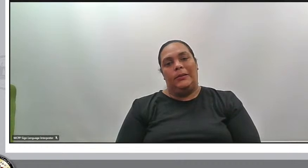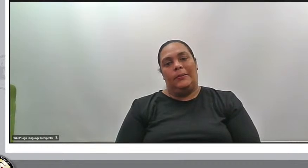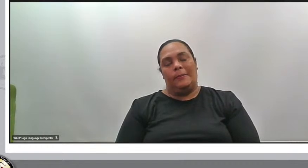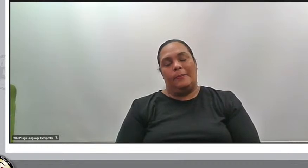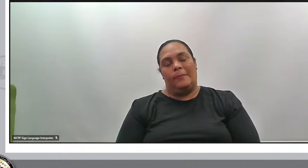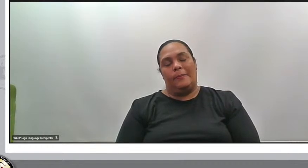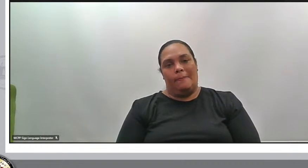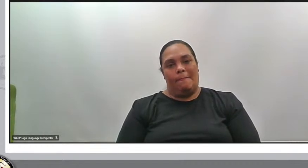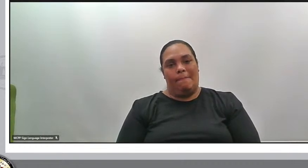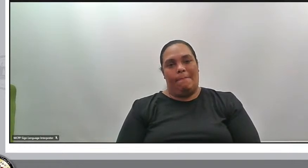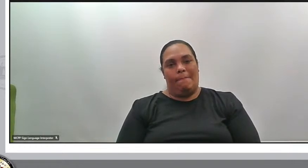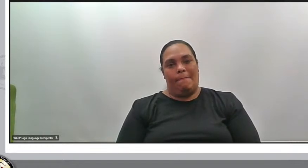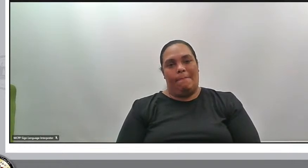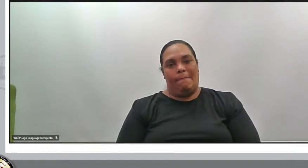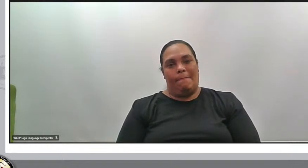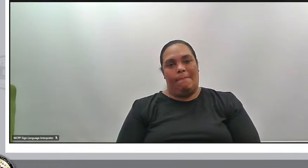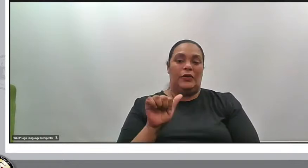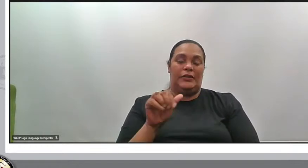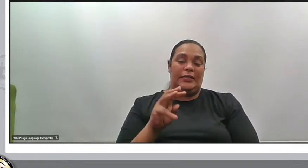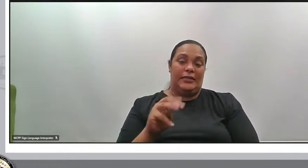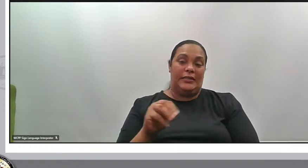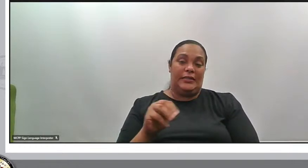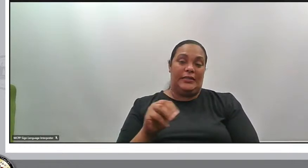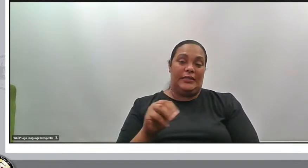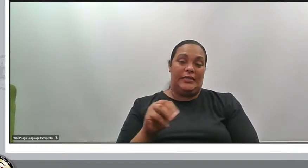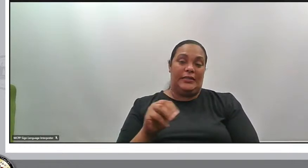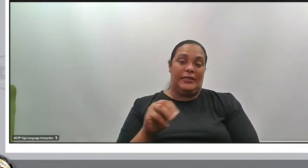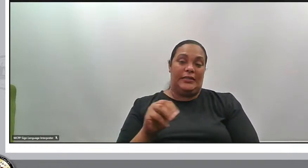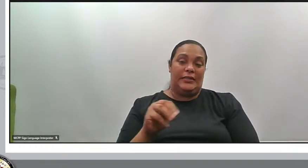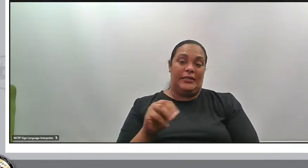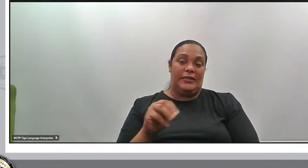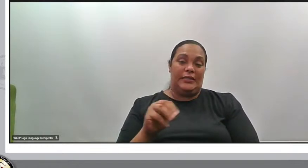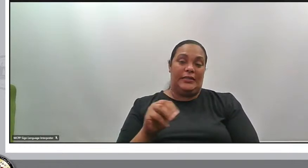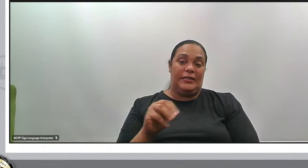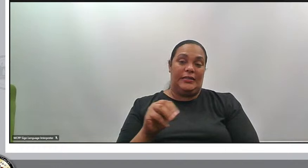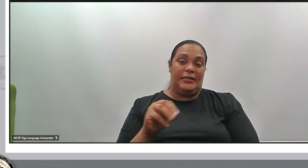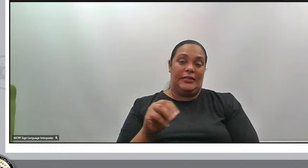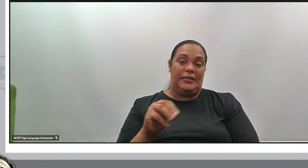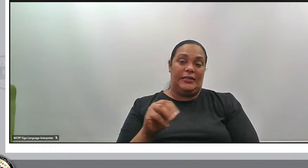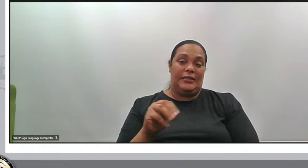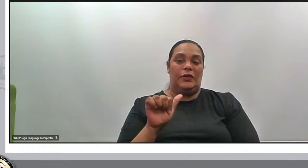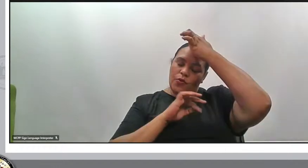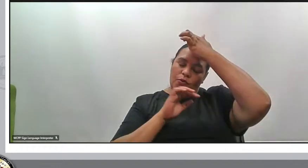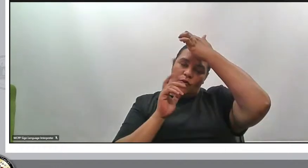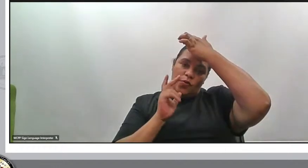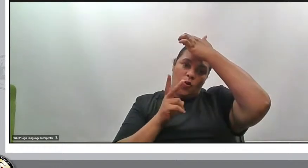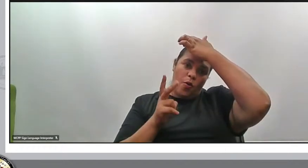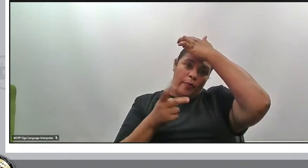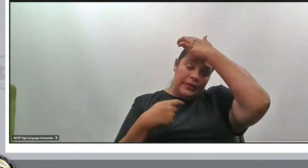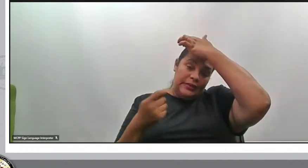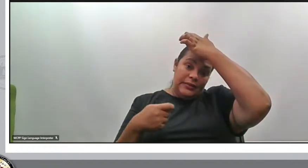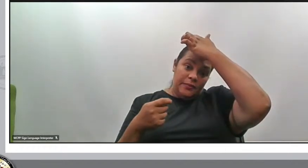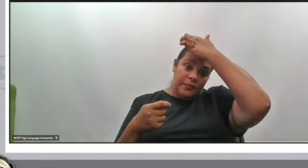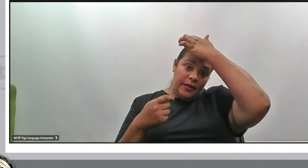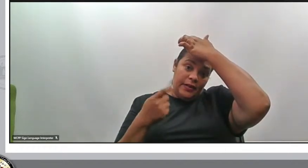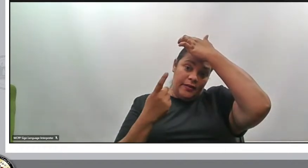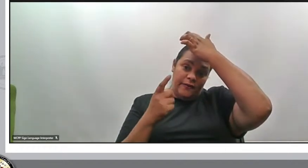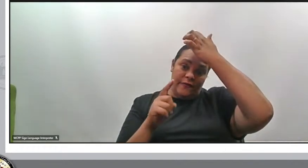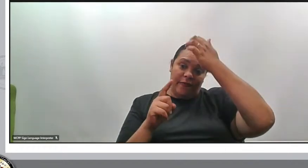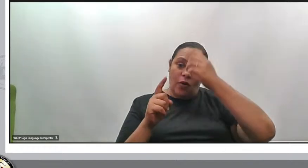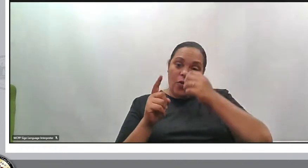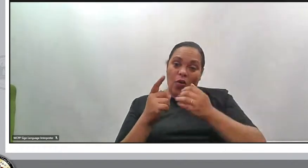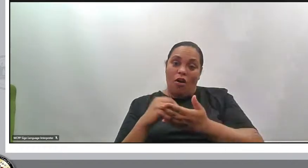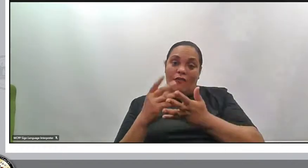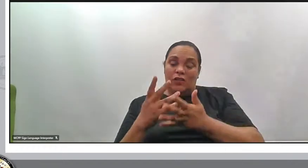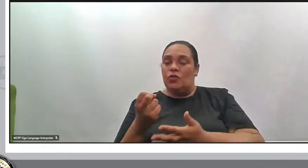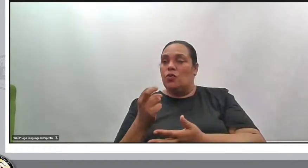the shift, the 3.6 million, is that additional to the usual spend for presiding officers,